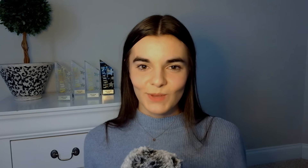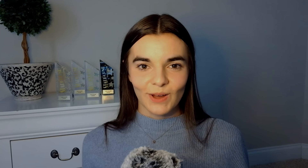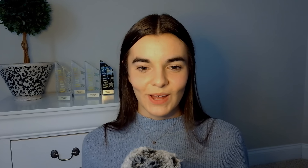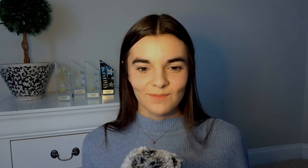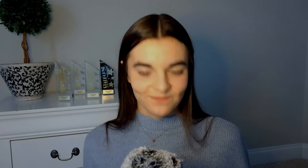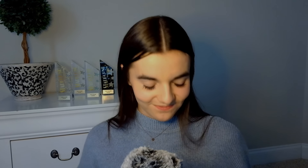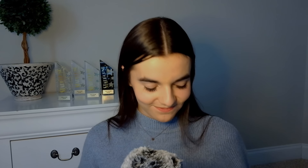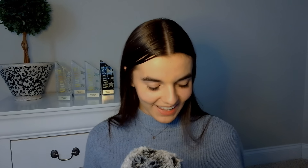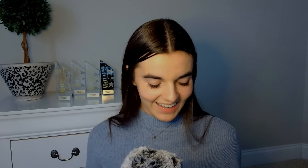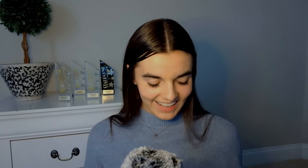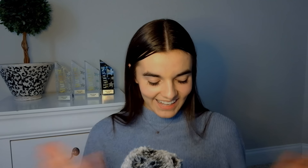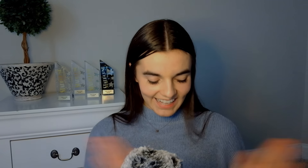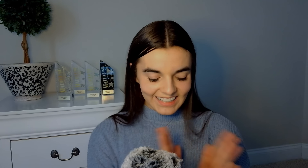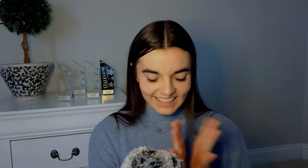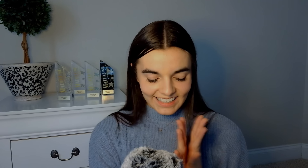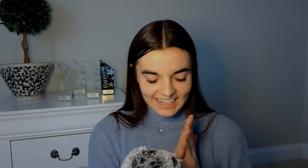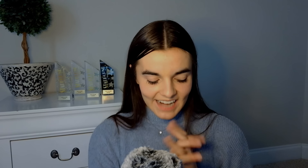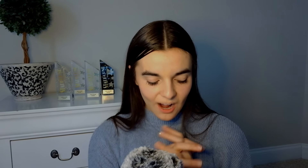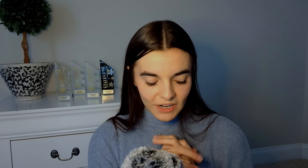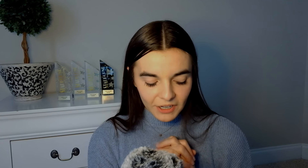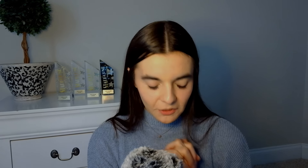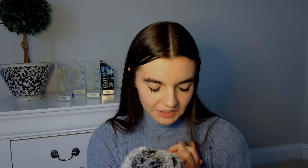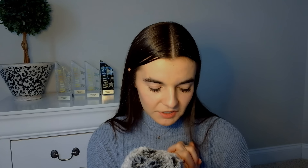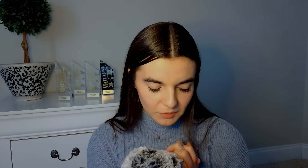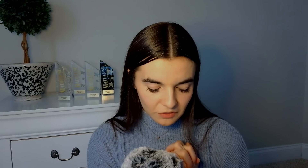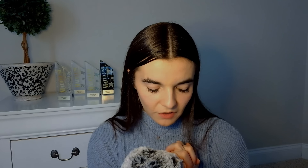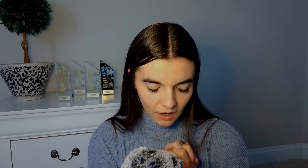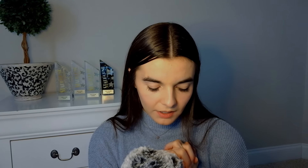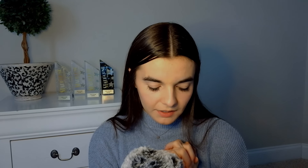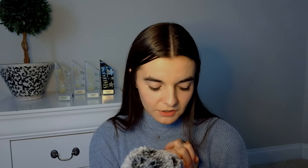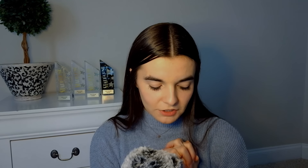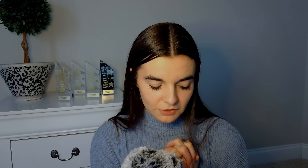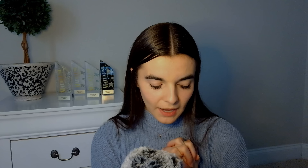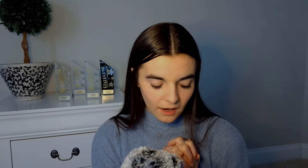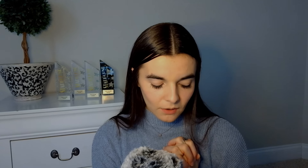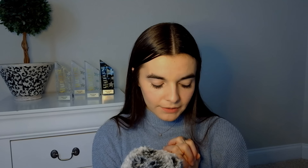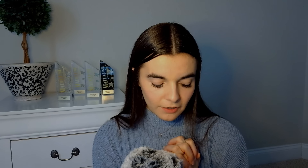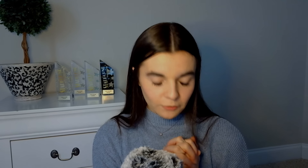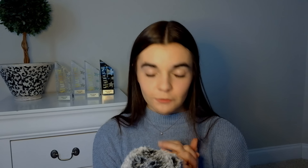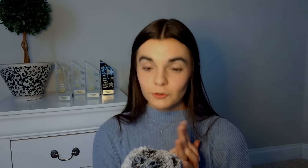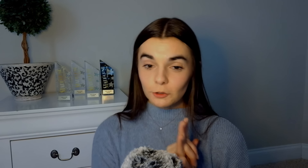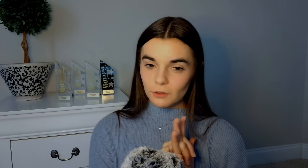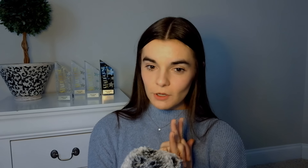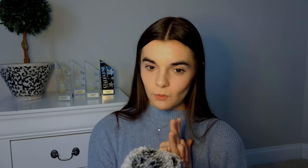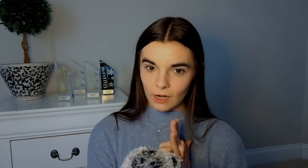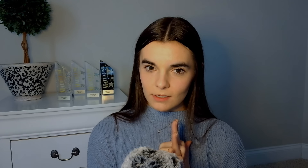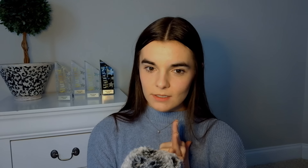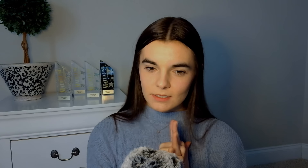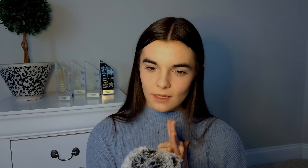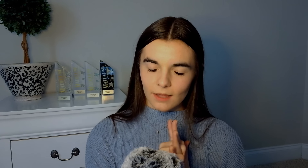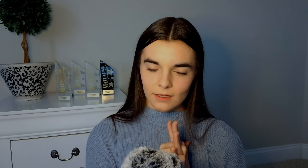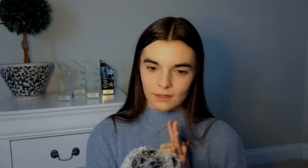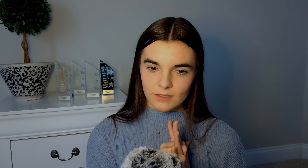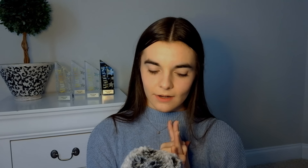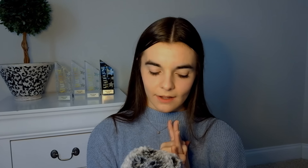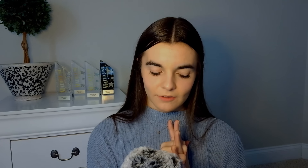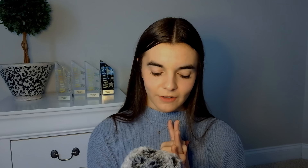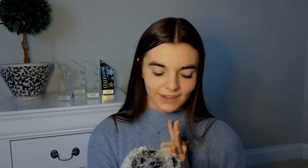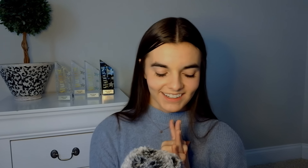Okay. Now we are going to move on to our food words. I think these are kind of fun. So